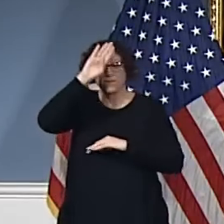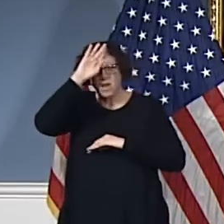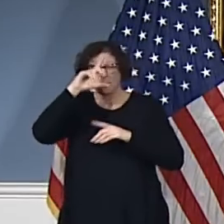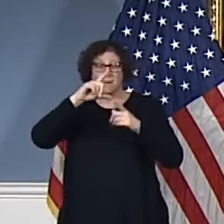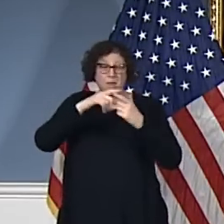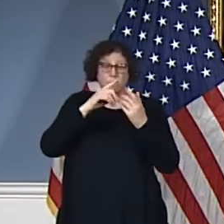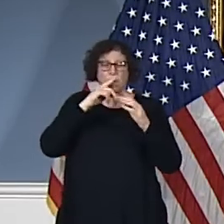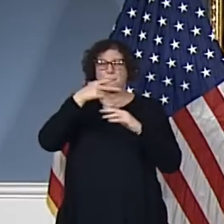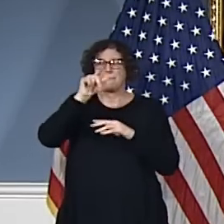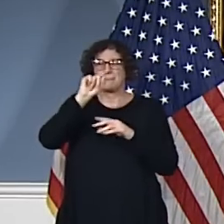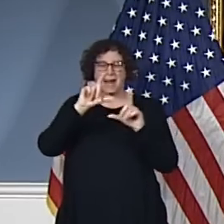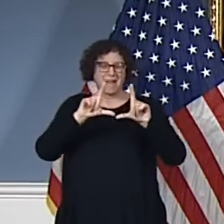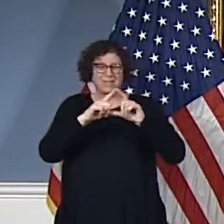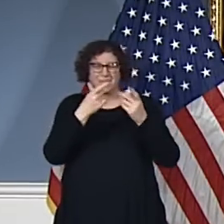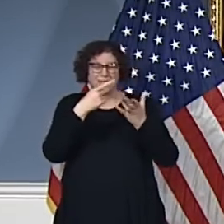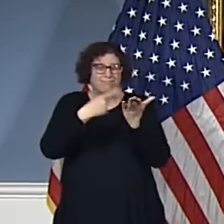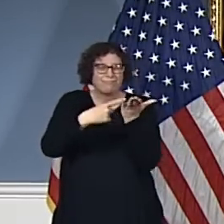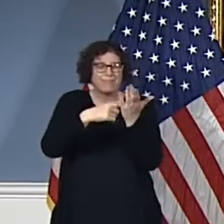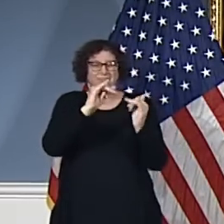All right, thank you, Mr. Mayor. Thank you.